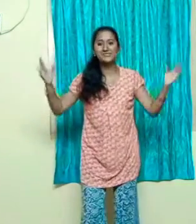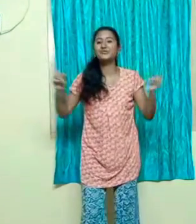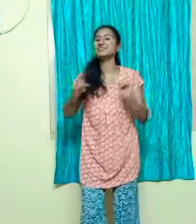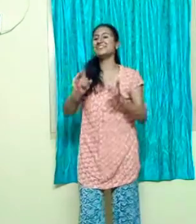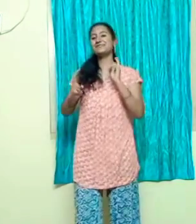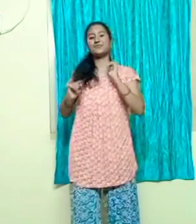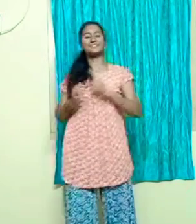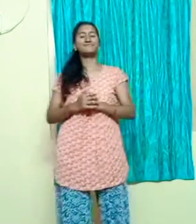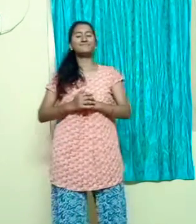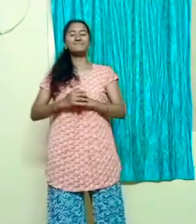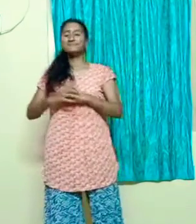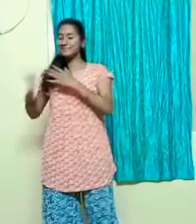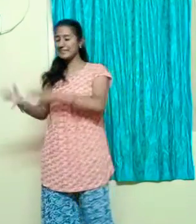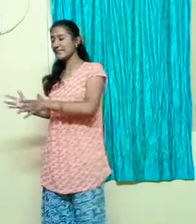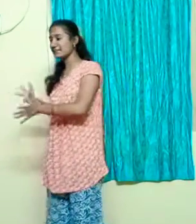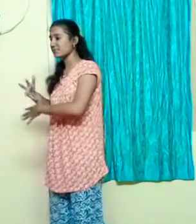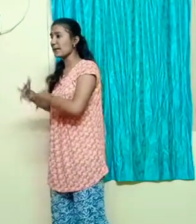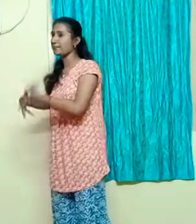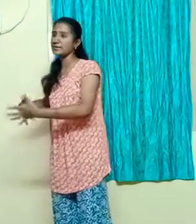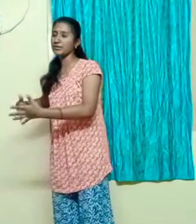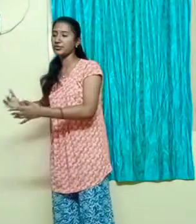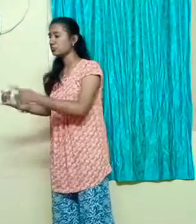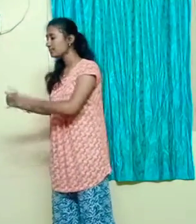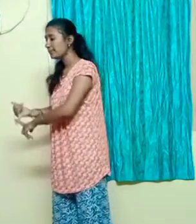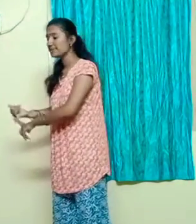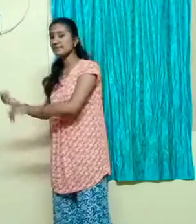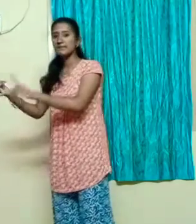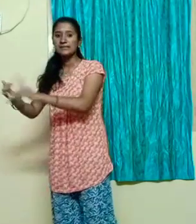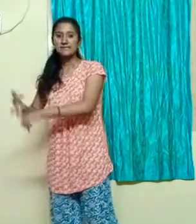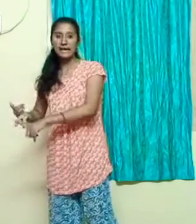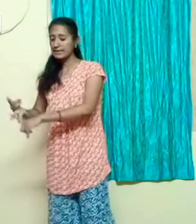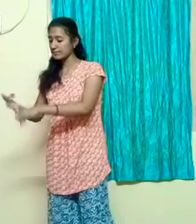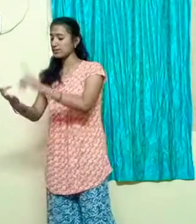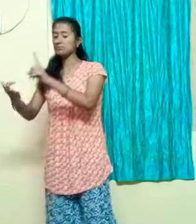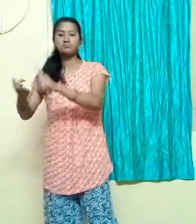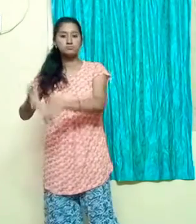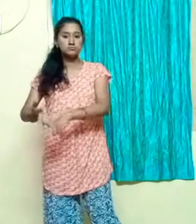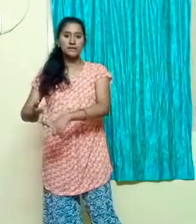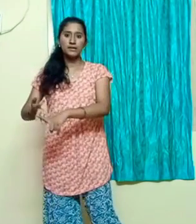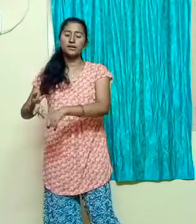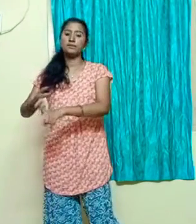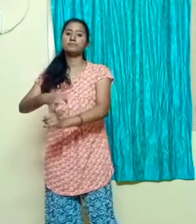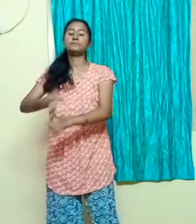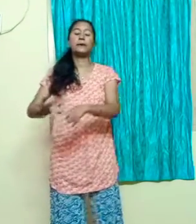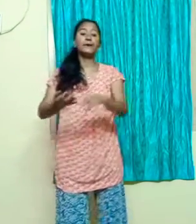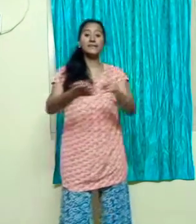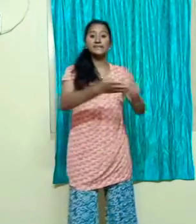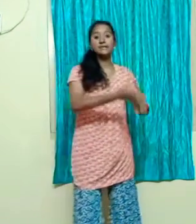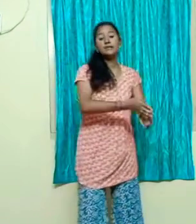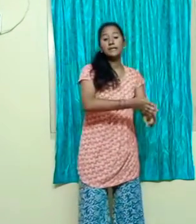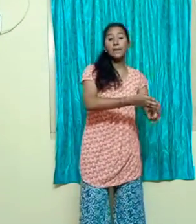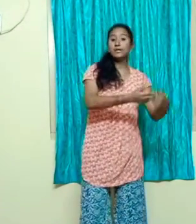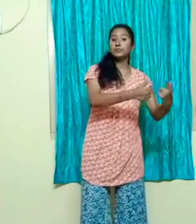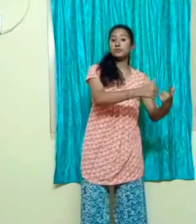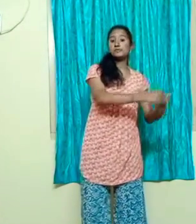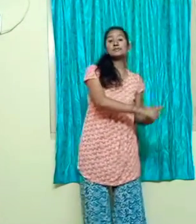you really want? Later it was upgraded into pebbles, sand table, abacus, Napier bones,